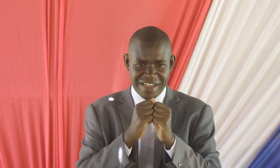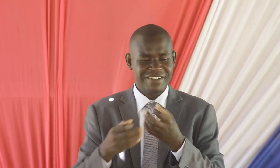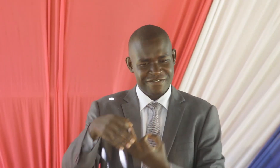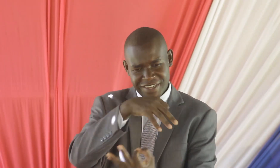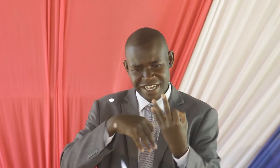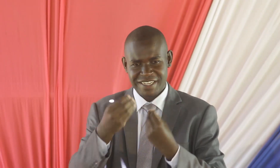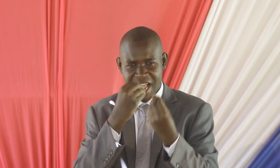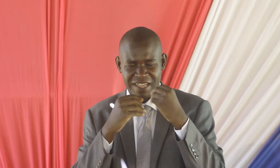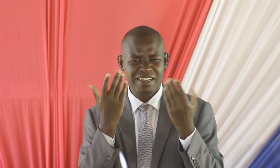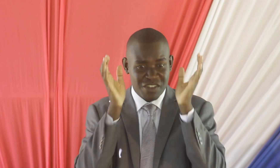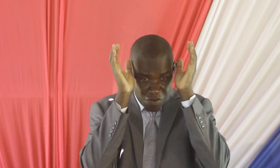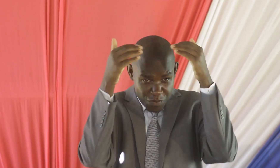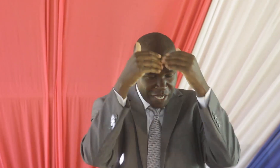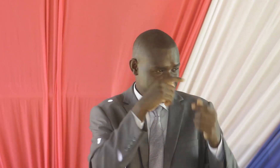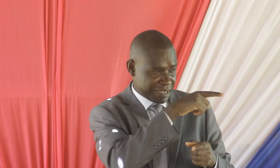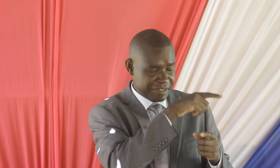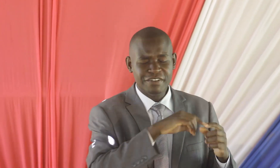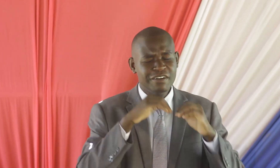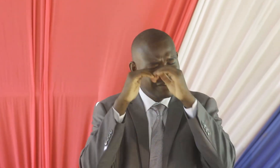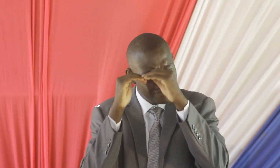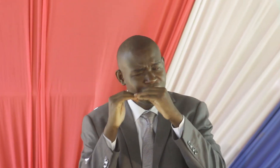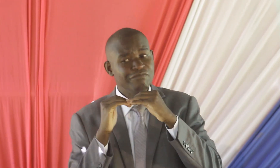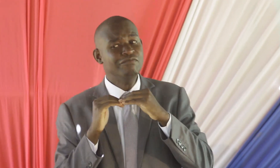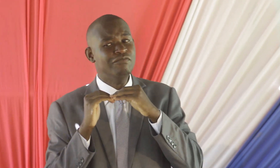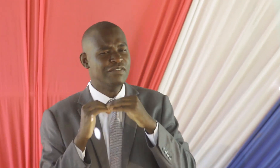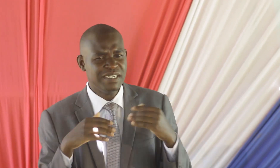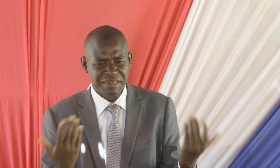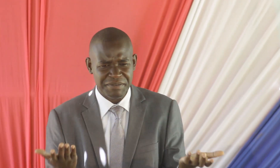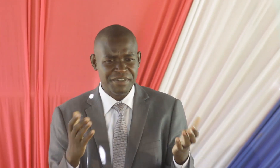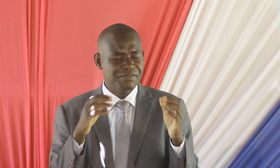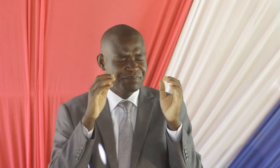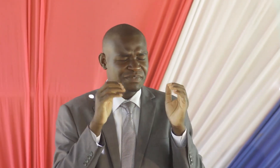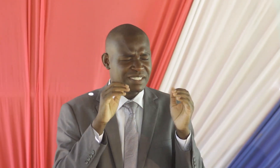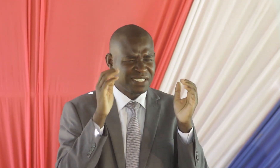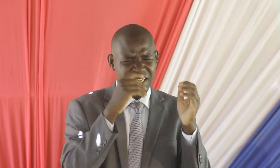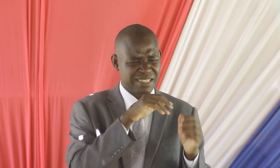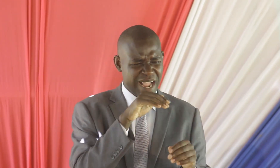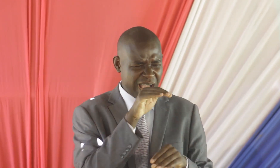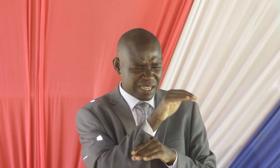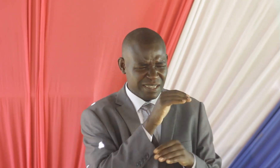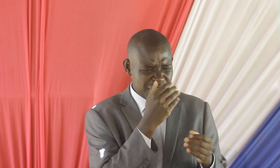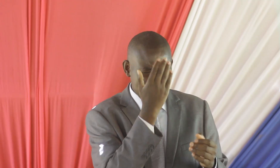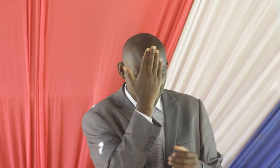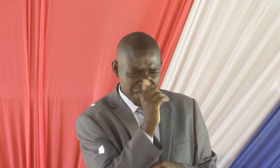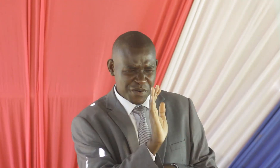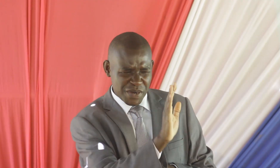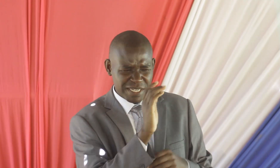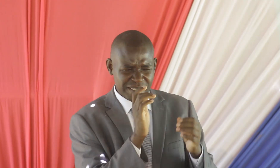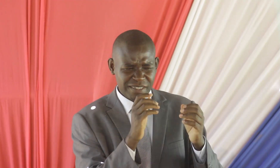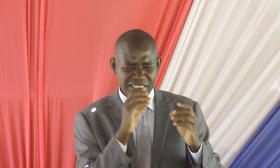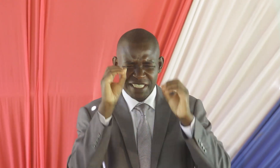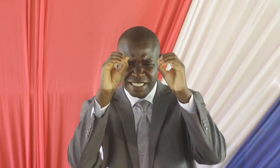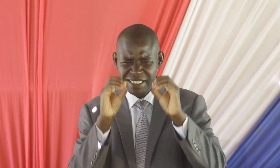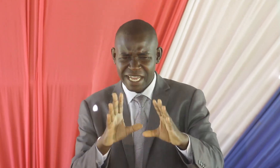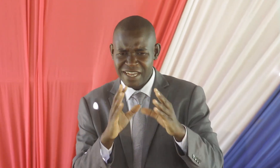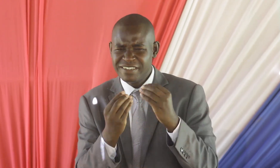Jesus. He was having everything, but he could look at Jesus. He could lift his eyes and